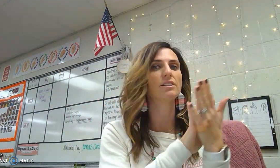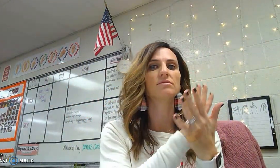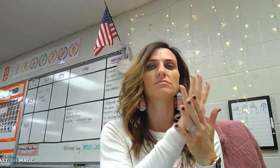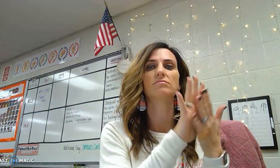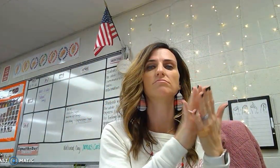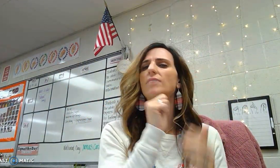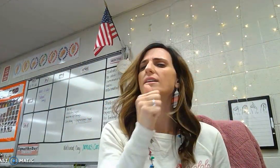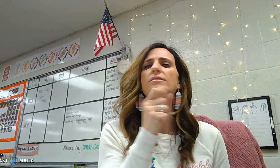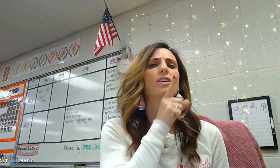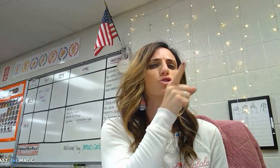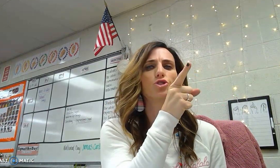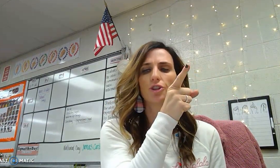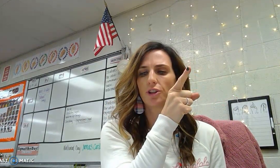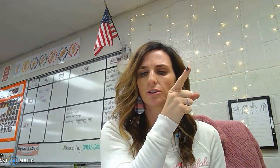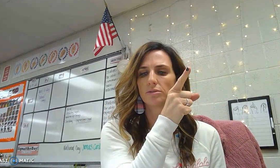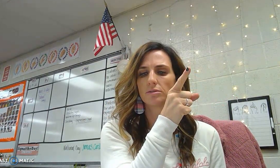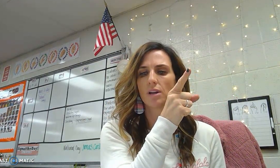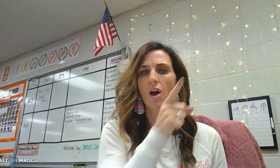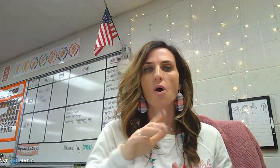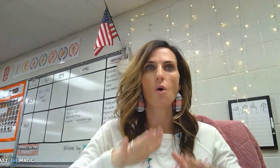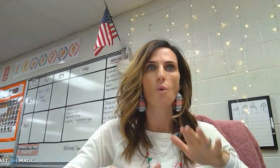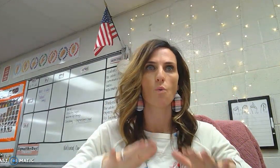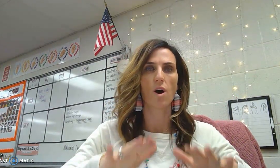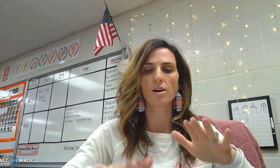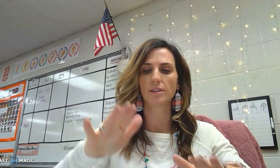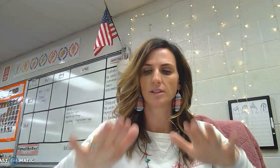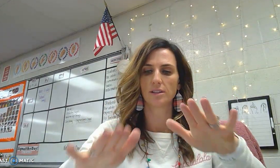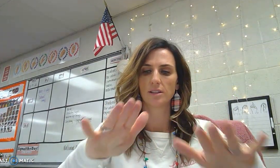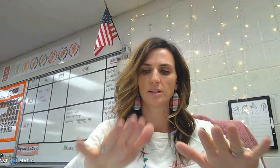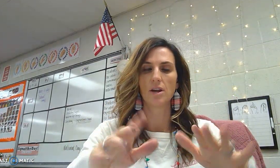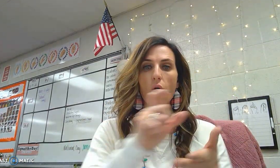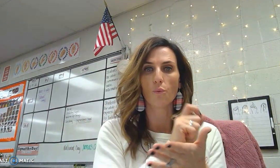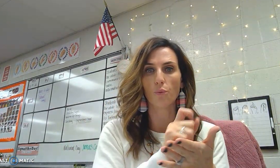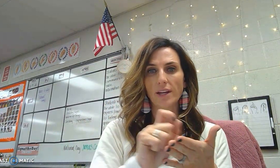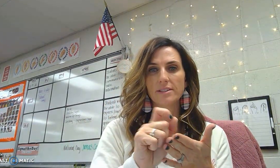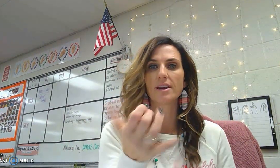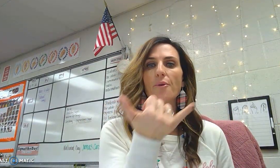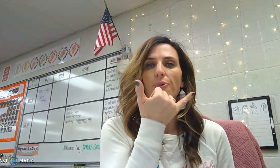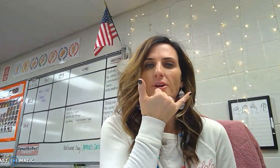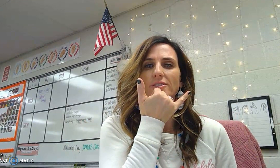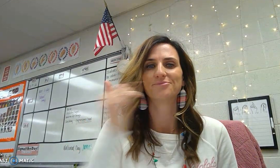unclear, not sure, walk, right, wrong.